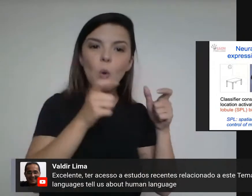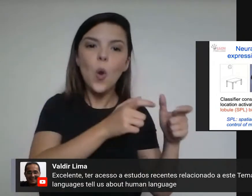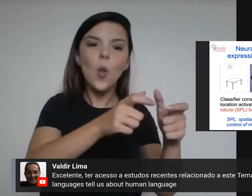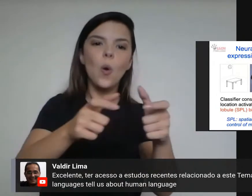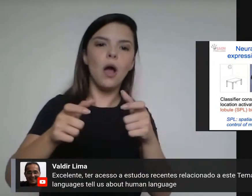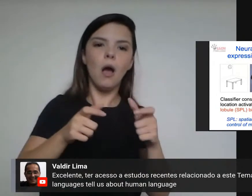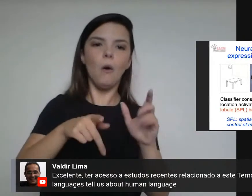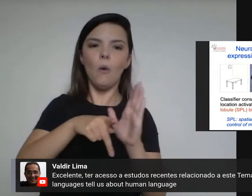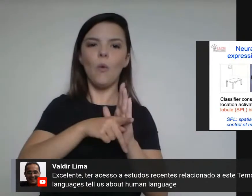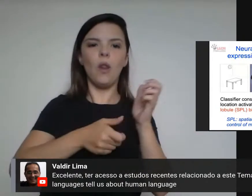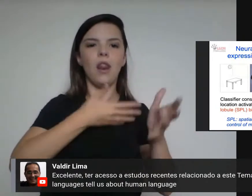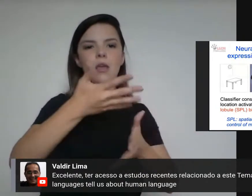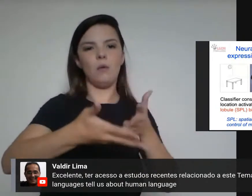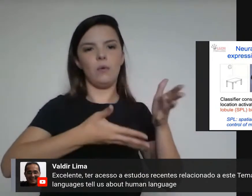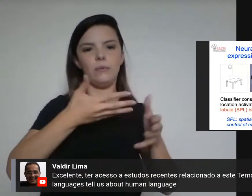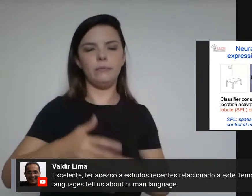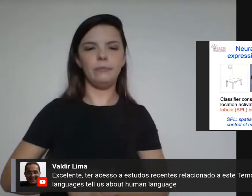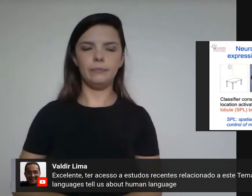language.